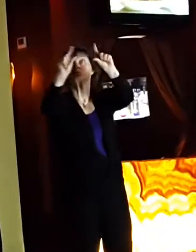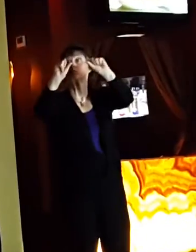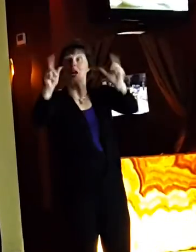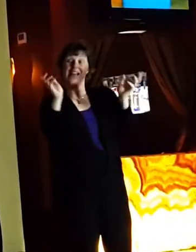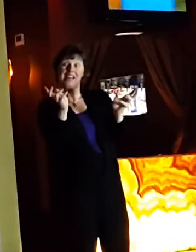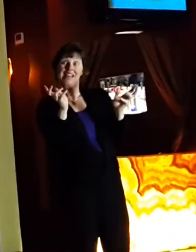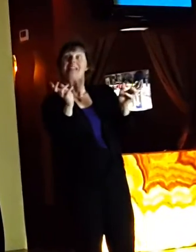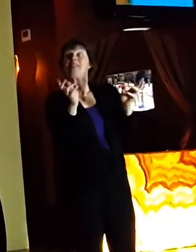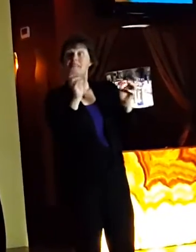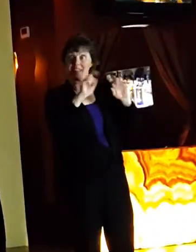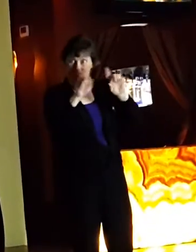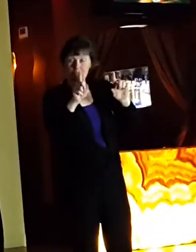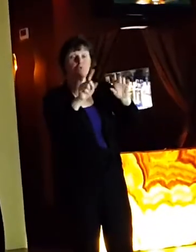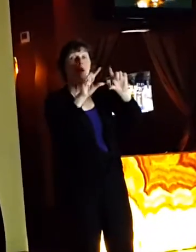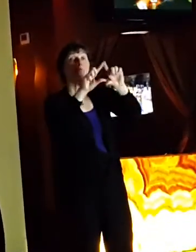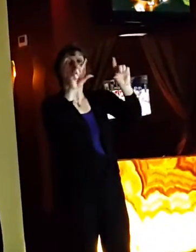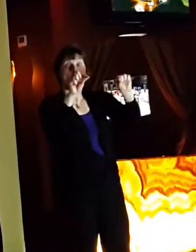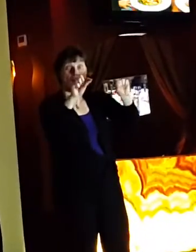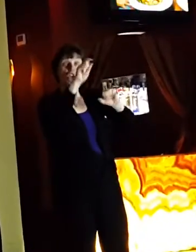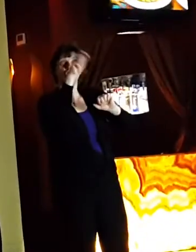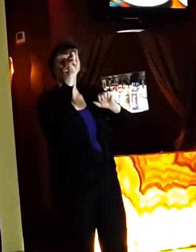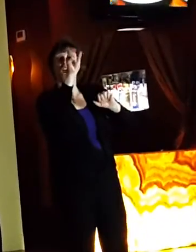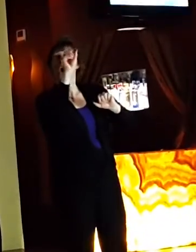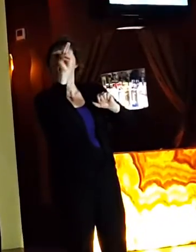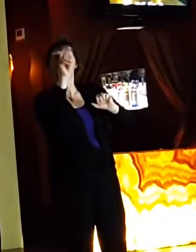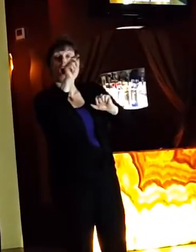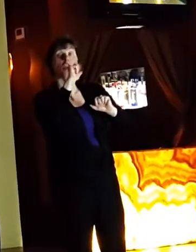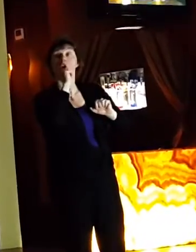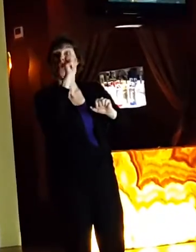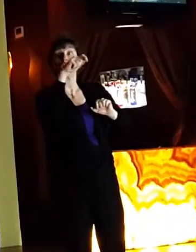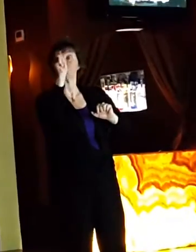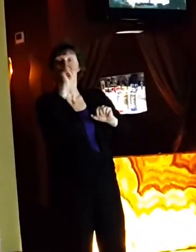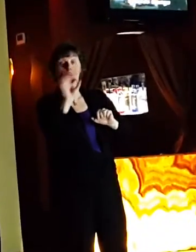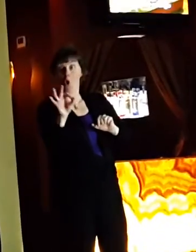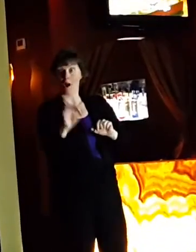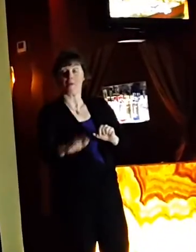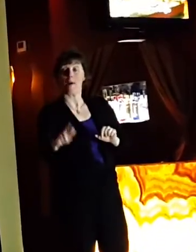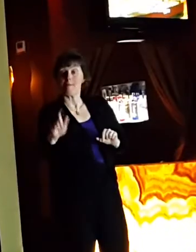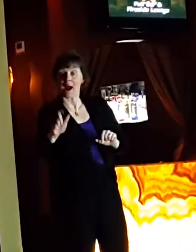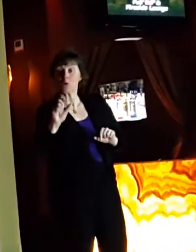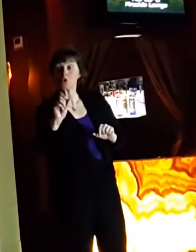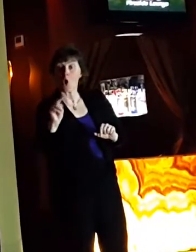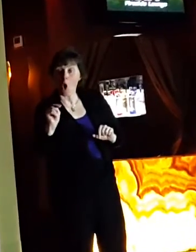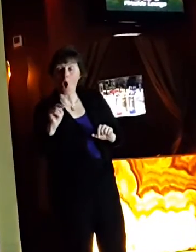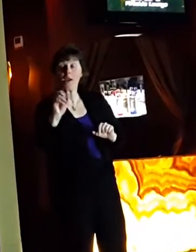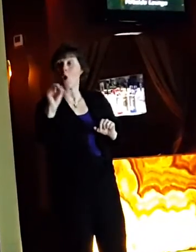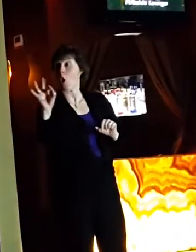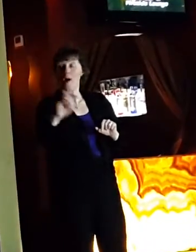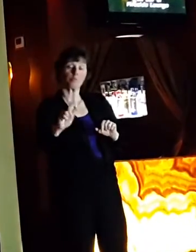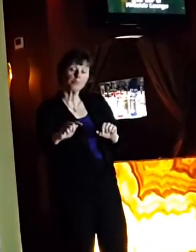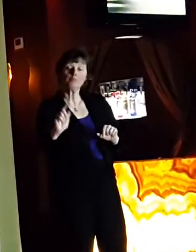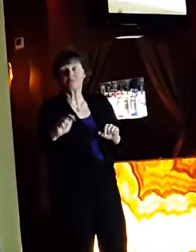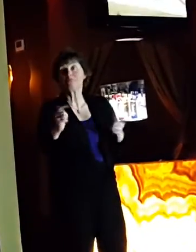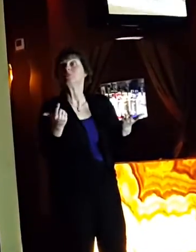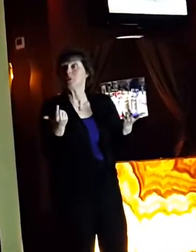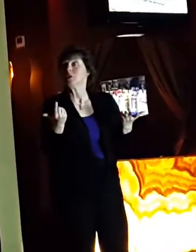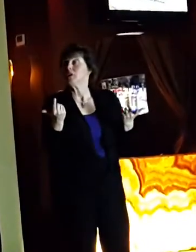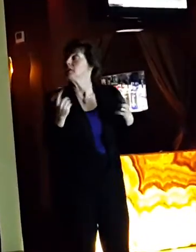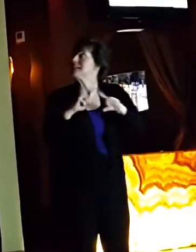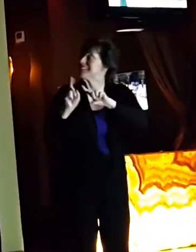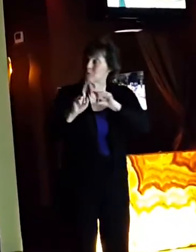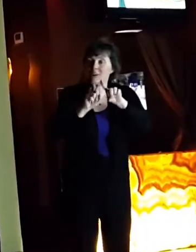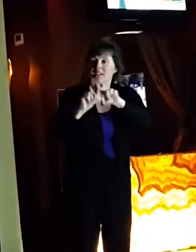it's a checkbox, that means it's on. Unchecked means it's off. Same as a mouse press, you press down, means it's on, press down, means it's off. Really what we're